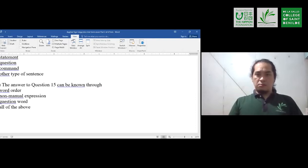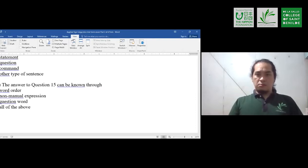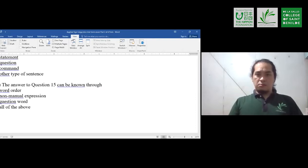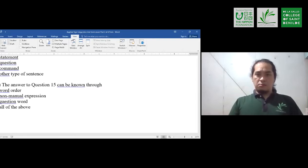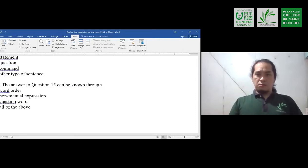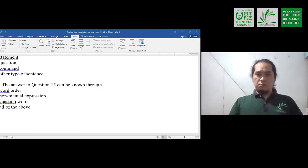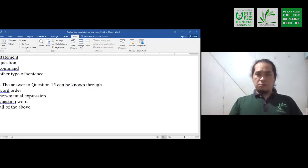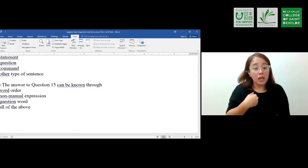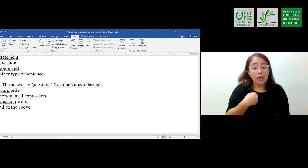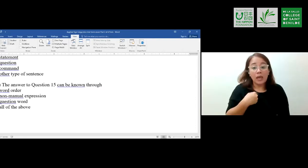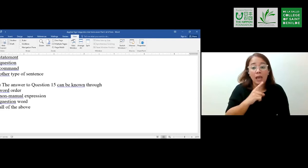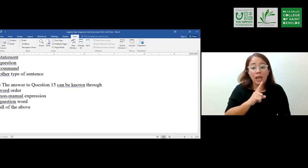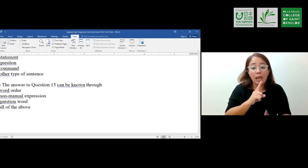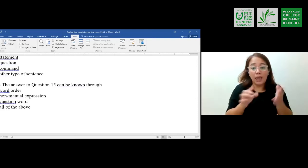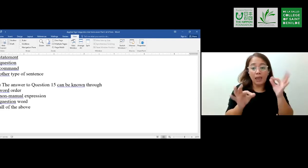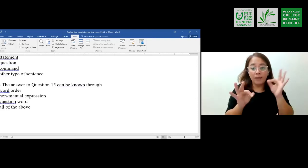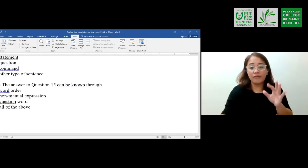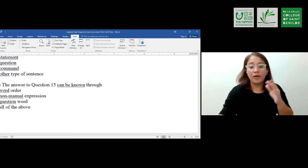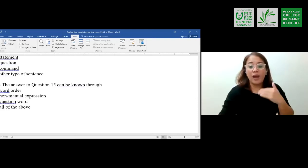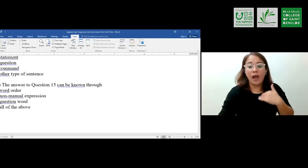you're going to have just non-manual expression,